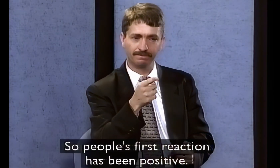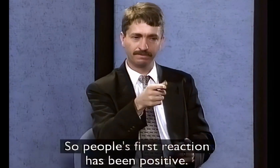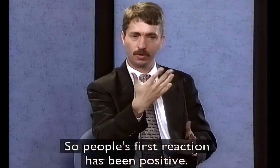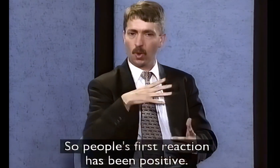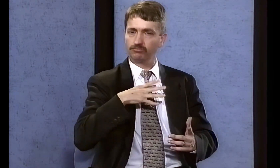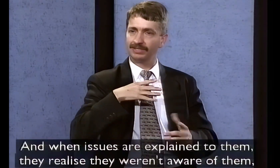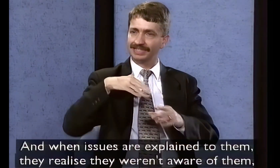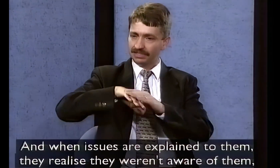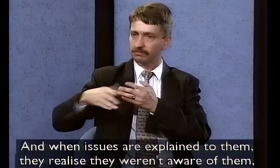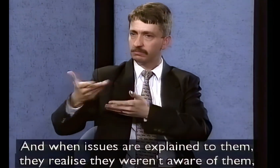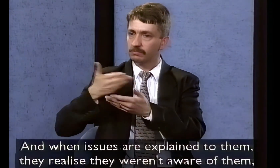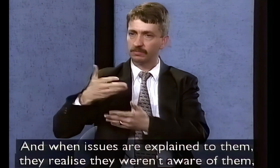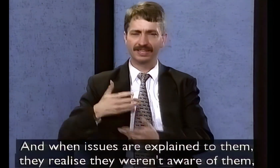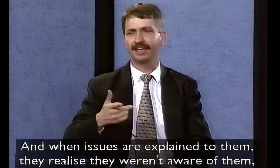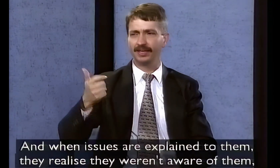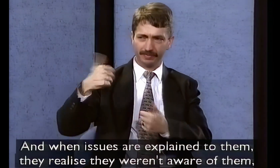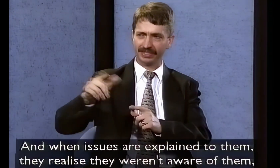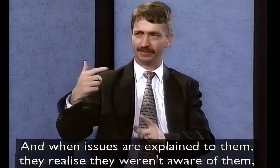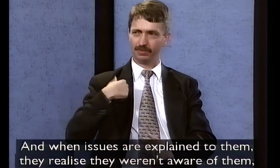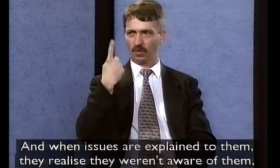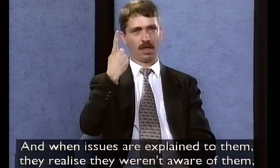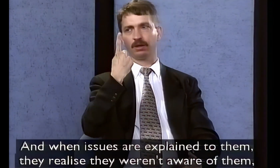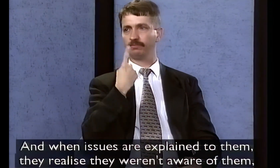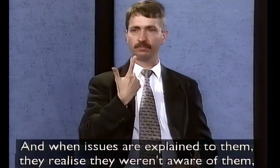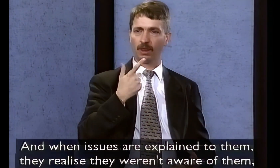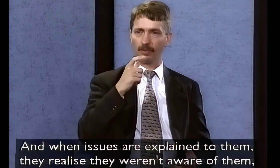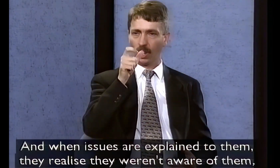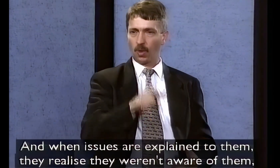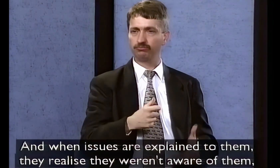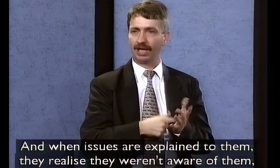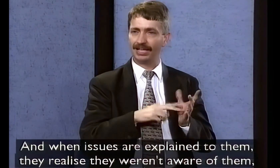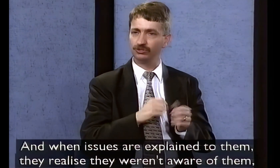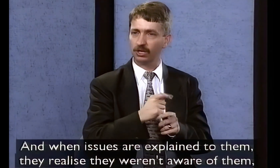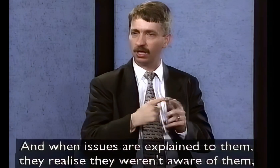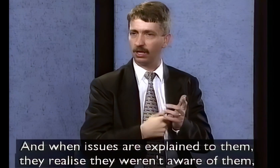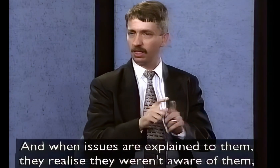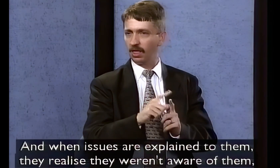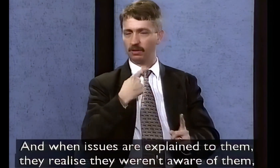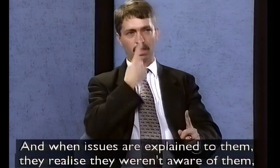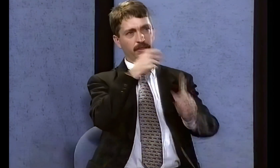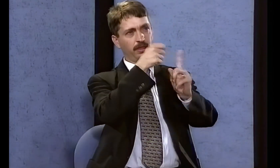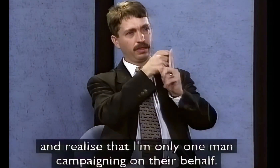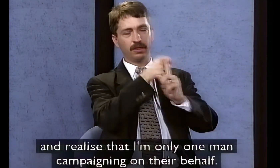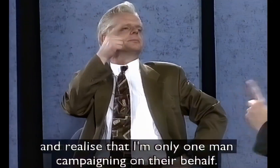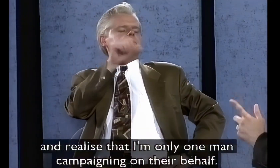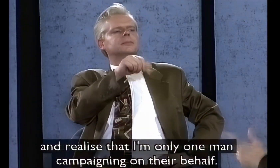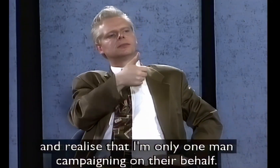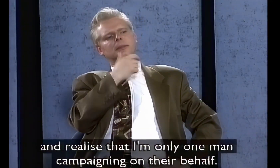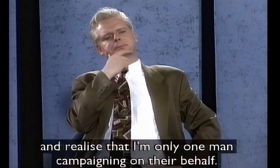explained to them, they realise that they haven't been aware of them, and realise that I am only one man campaigning on their behalf, a bit like a